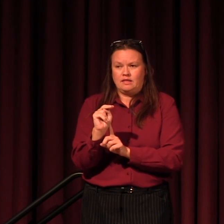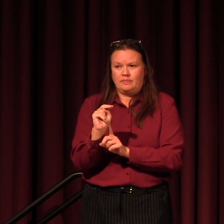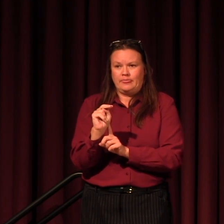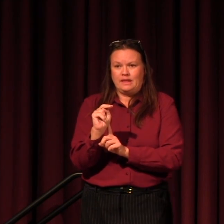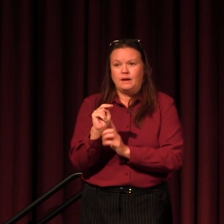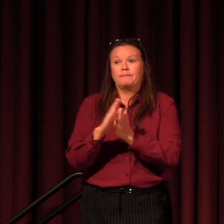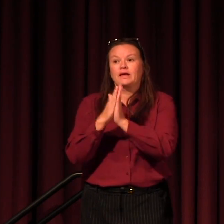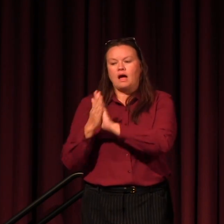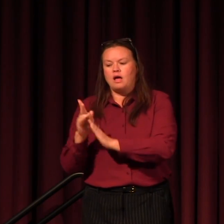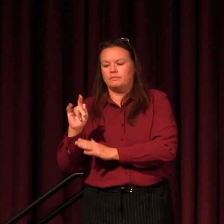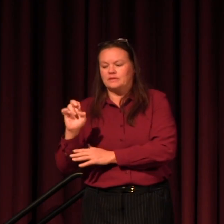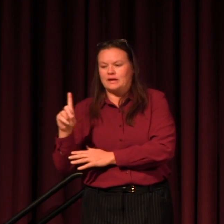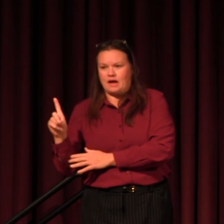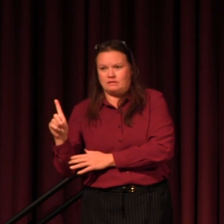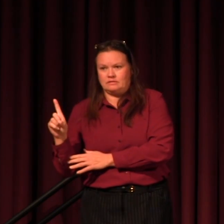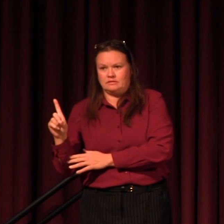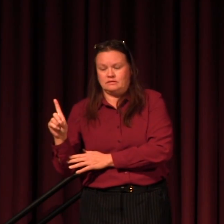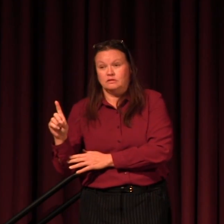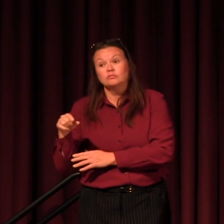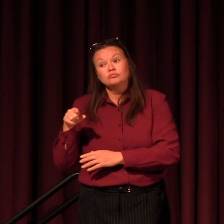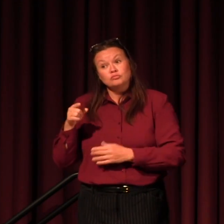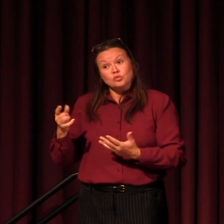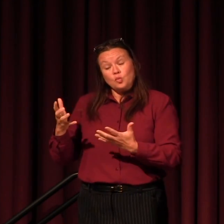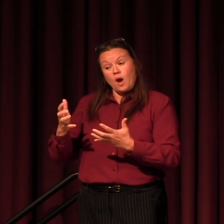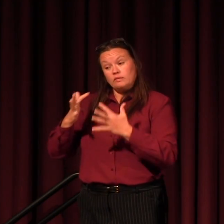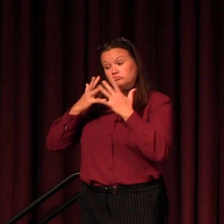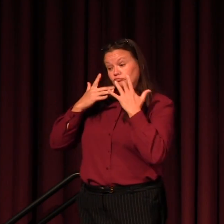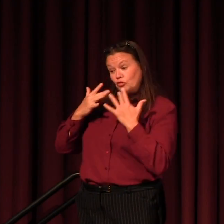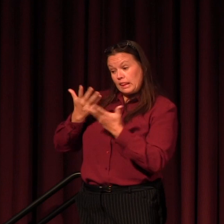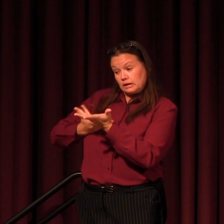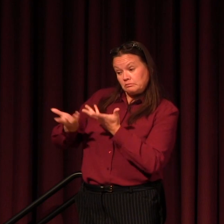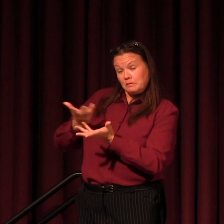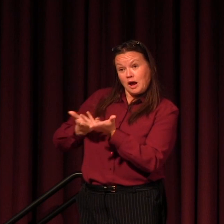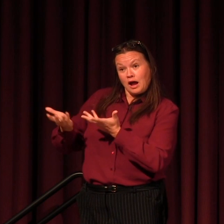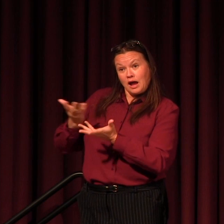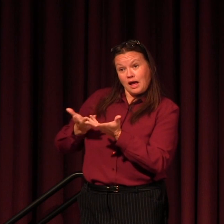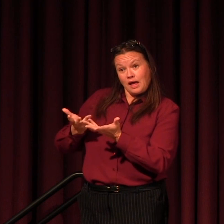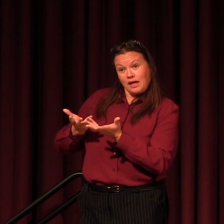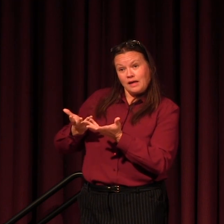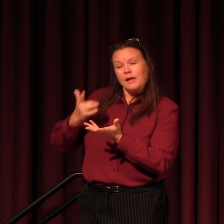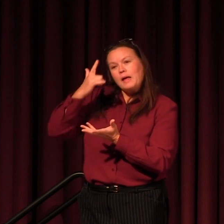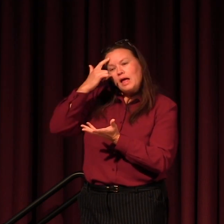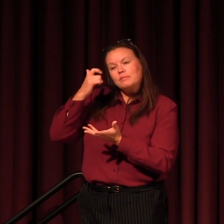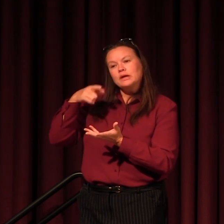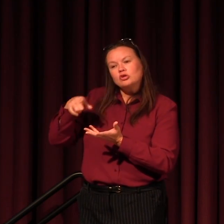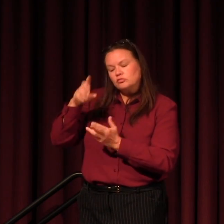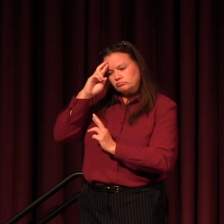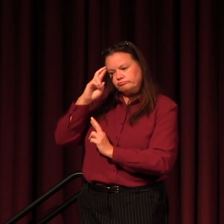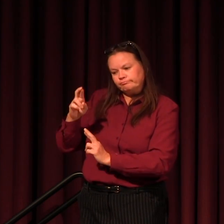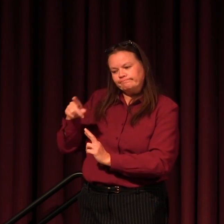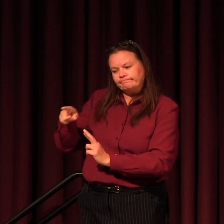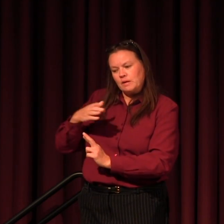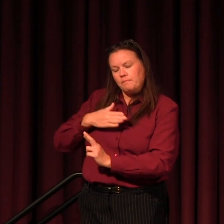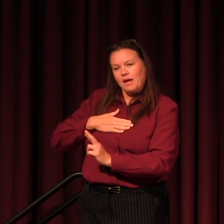To be kind to someone is to treat someone as if they are your kin.